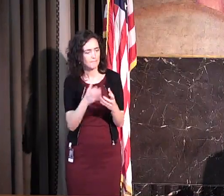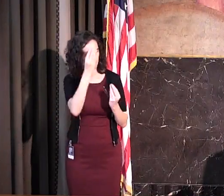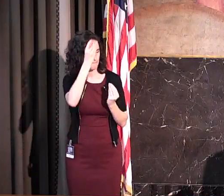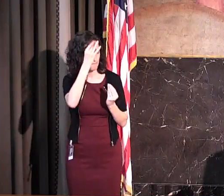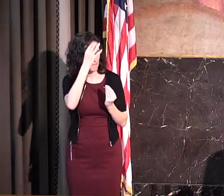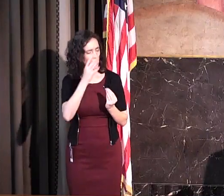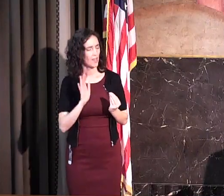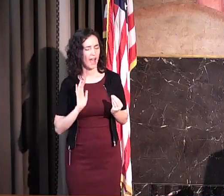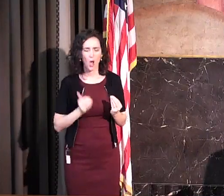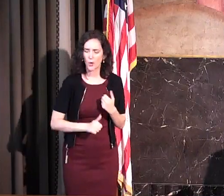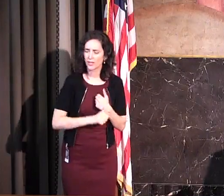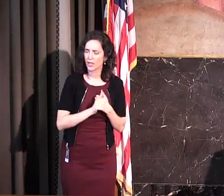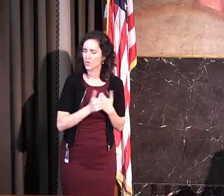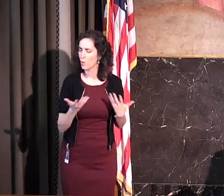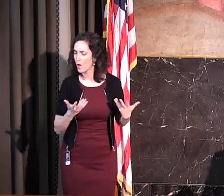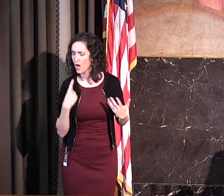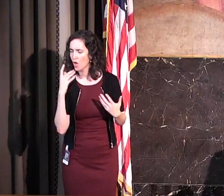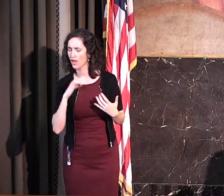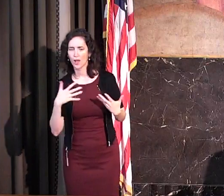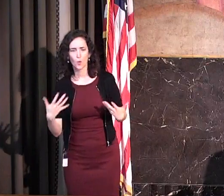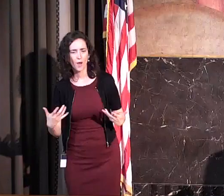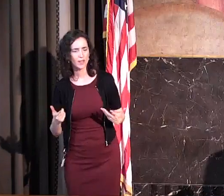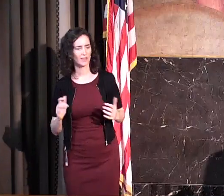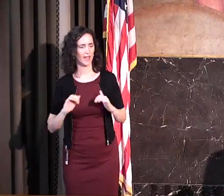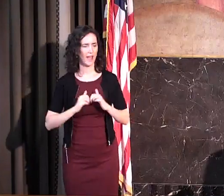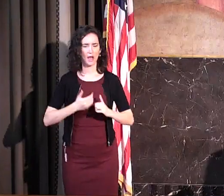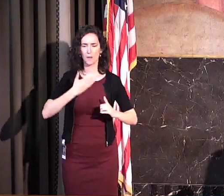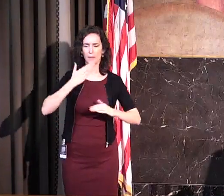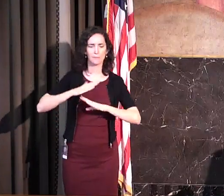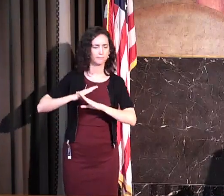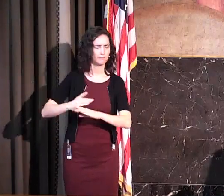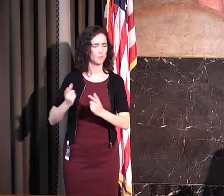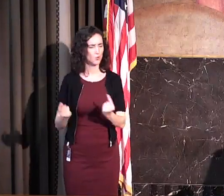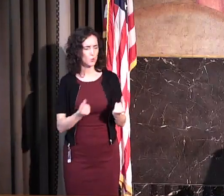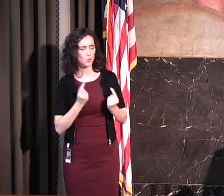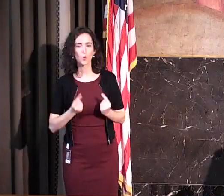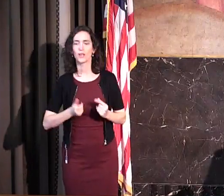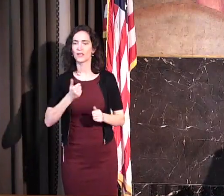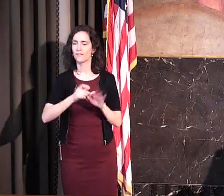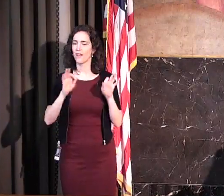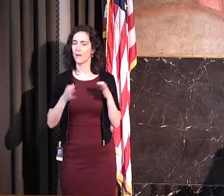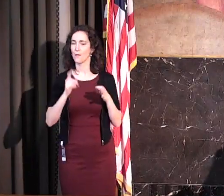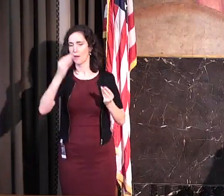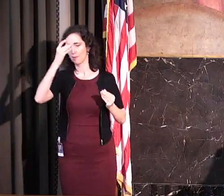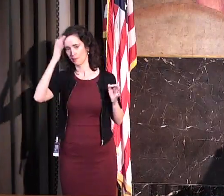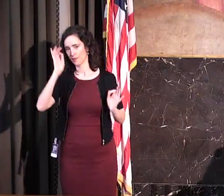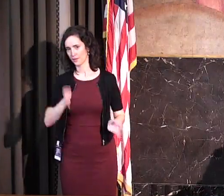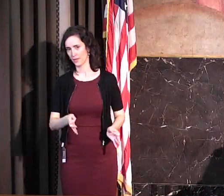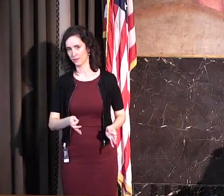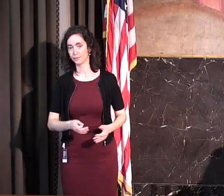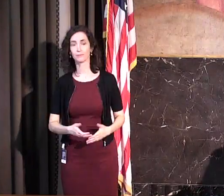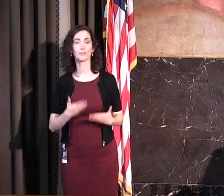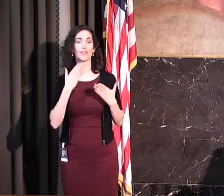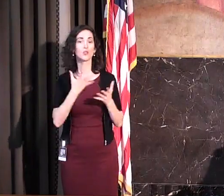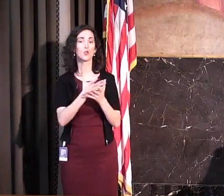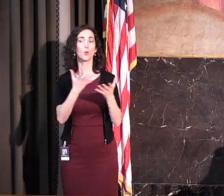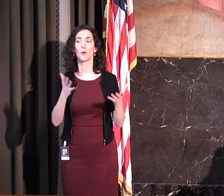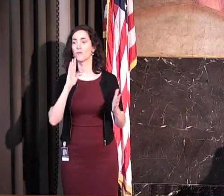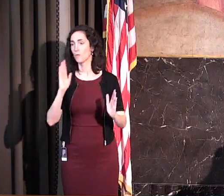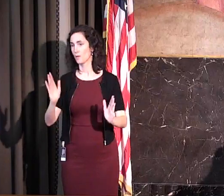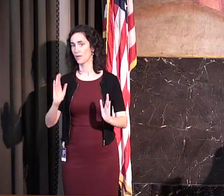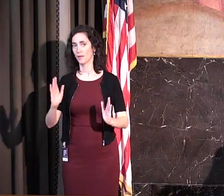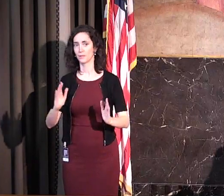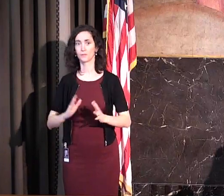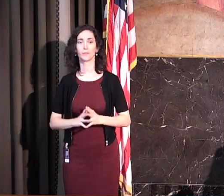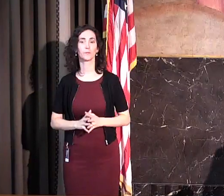risk is, and discuss how they want to best mitigate through this. Thank you very much for listening. I do